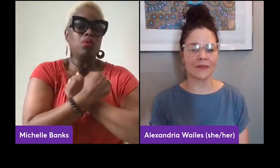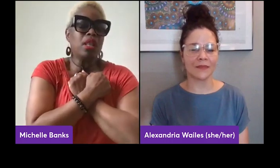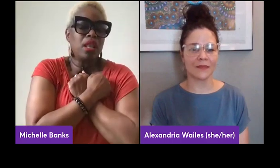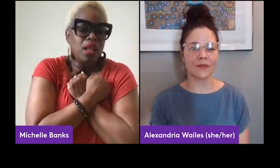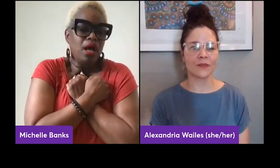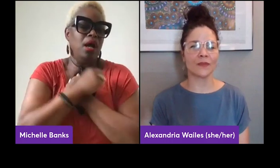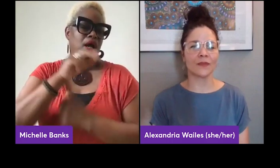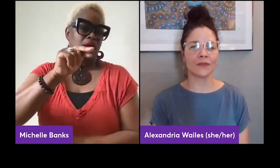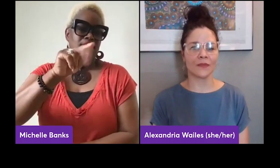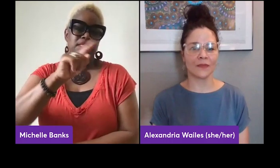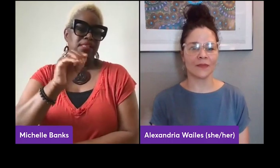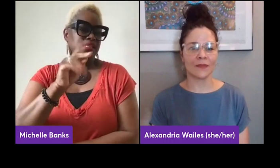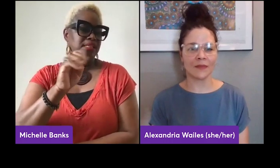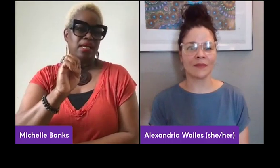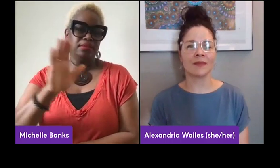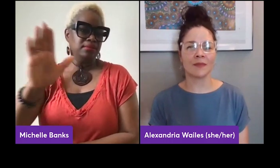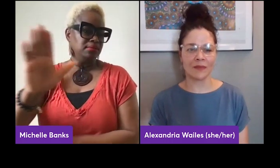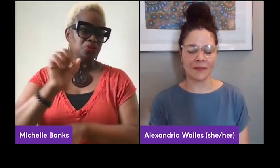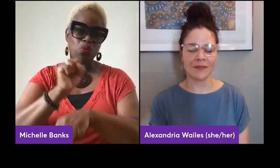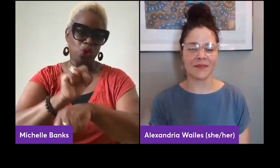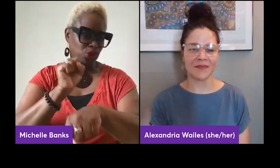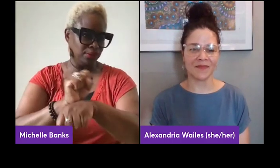I always loved Ntozake's work.